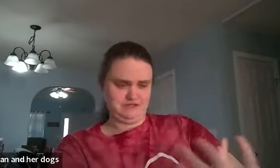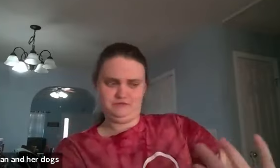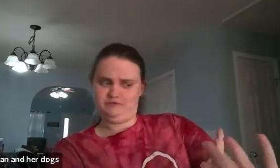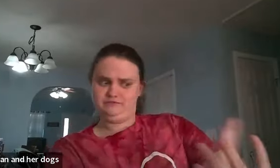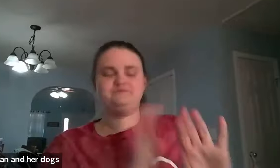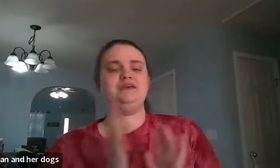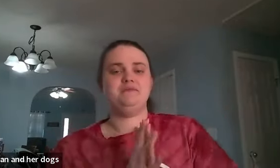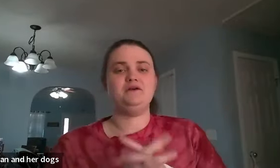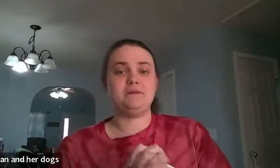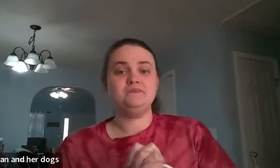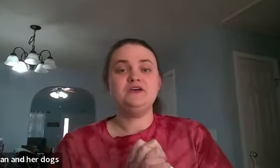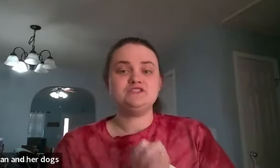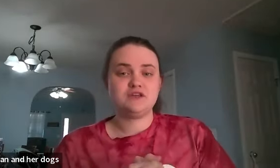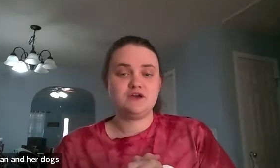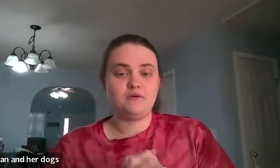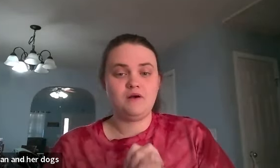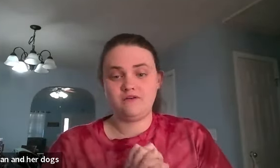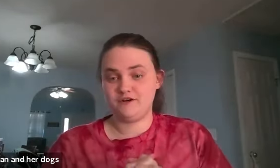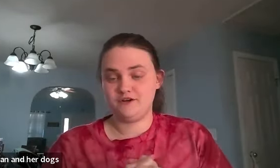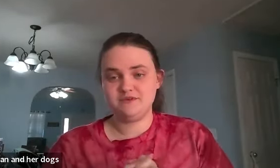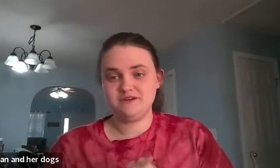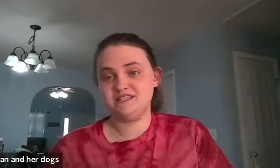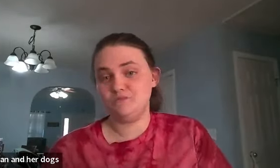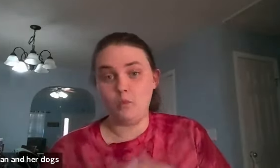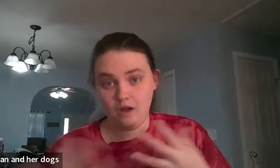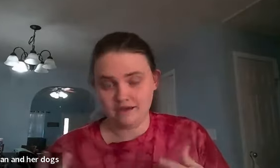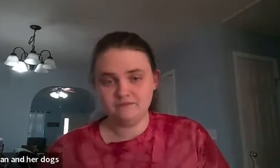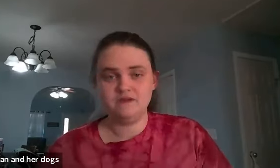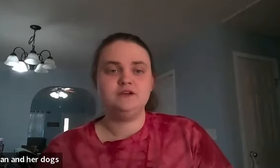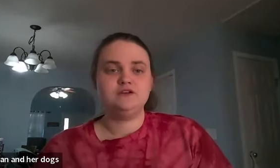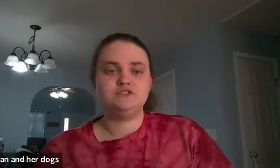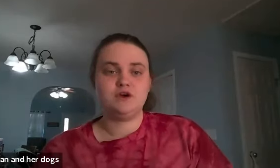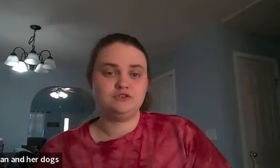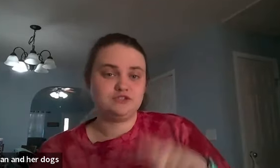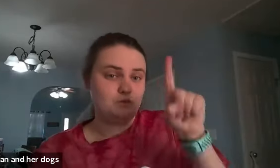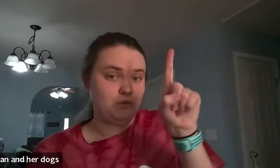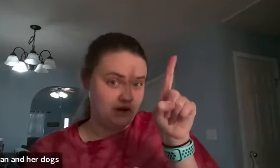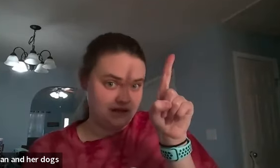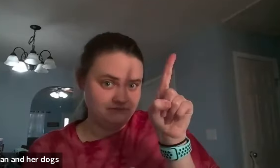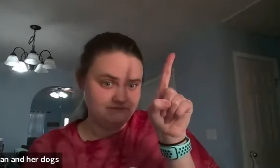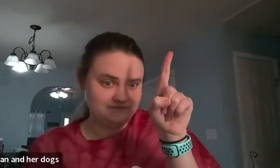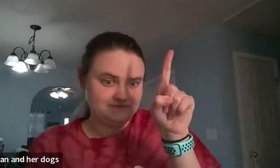like, wait. Okay, so our first number is one. So you'll do one,